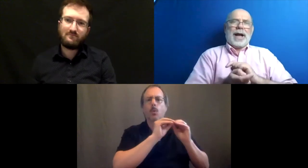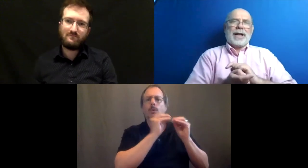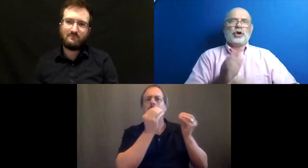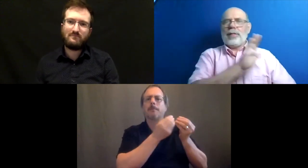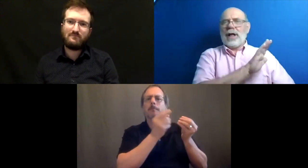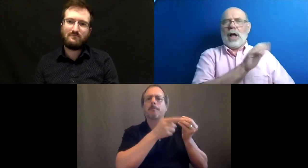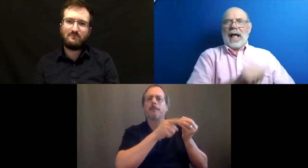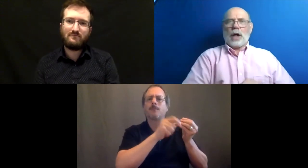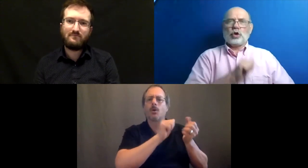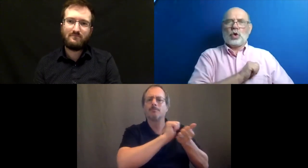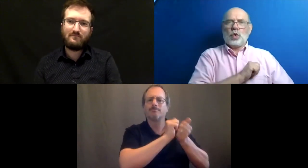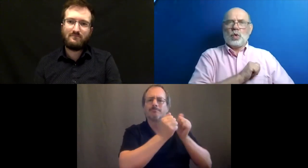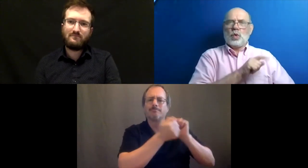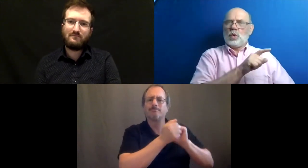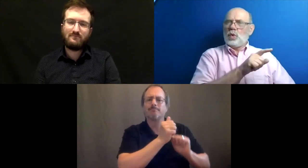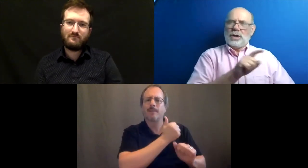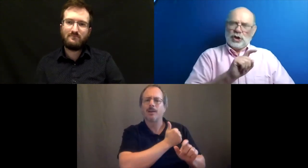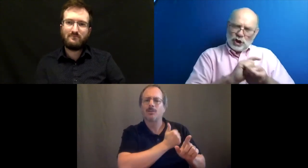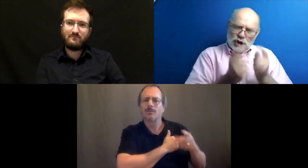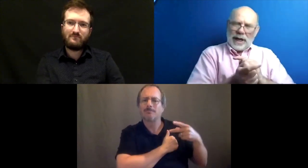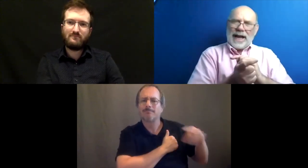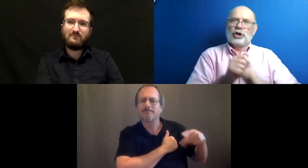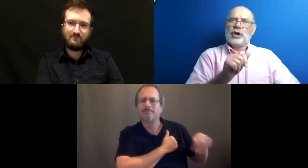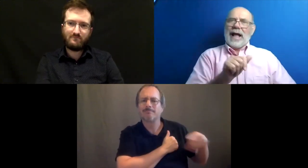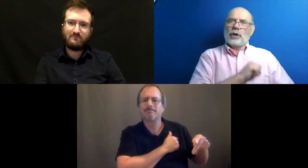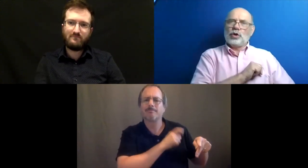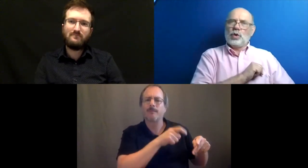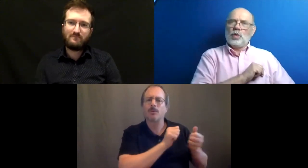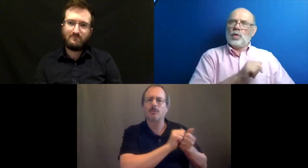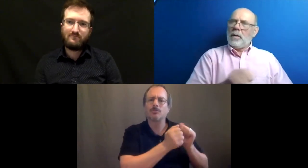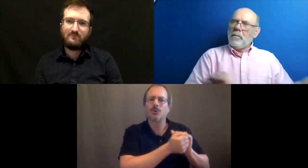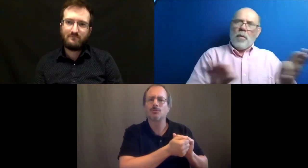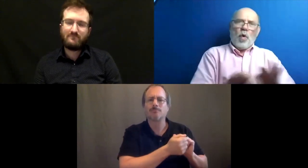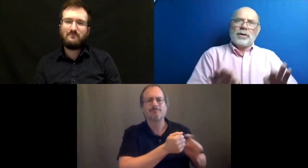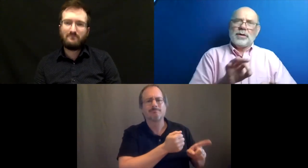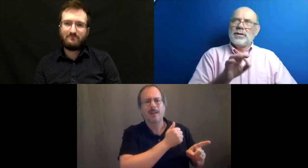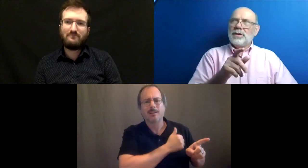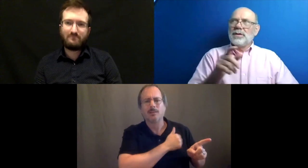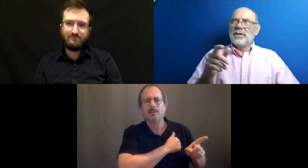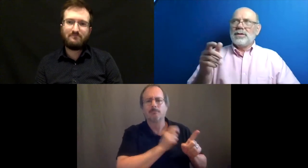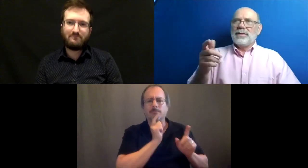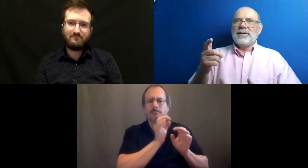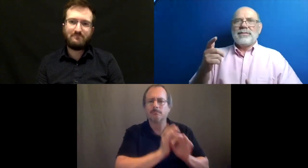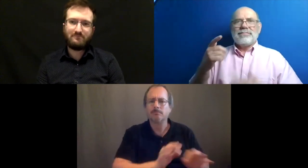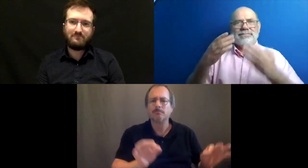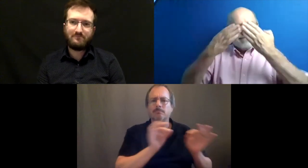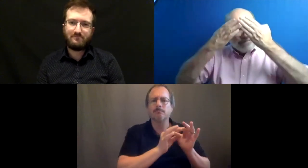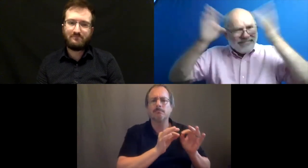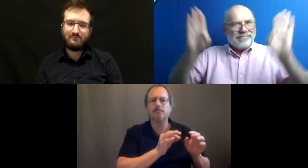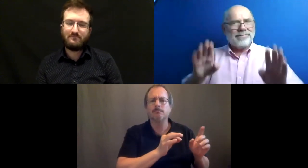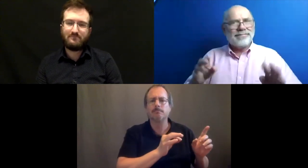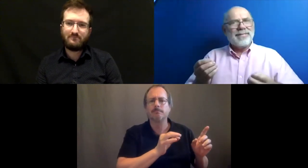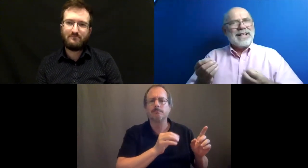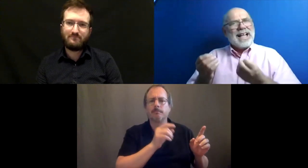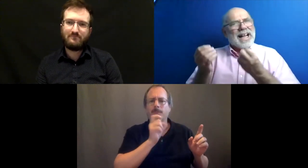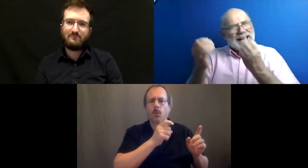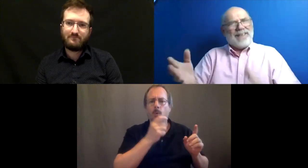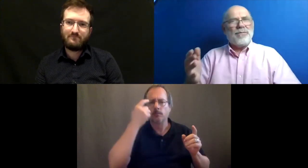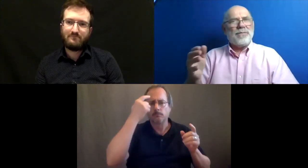plans. There needs to be a substantial shift in attitudinal barriers. We need to see changes